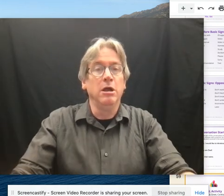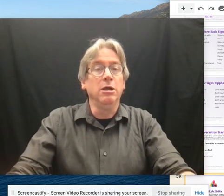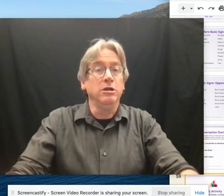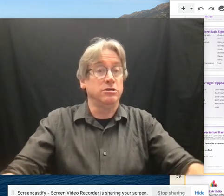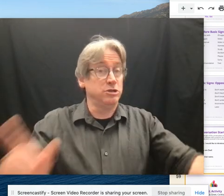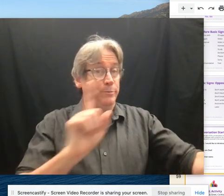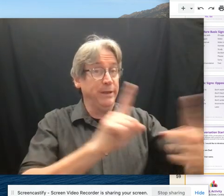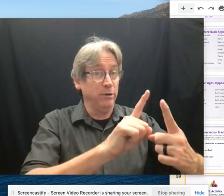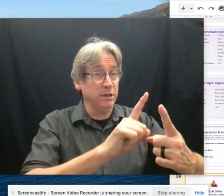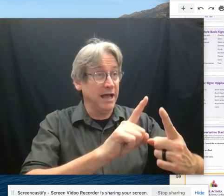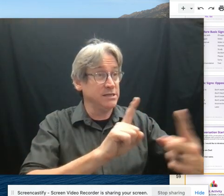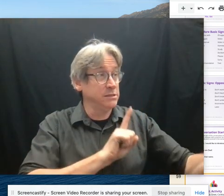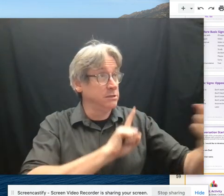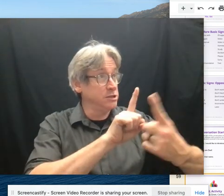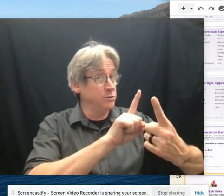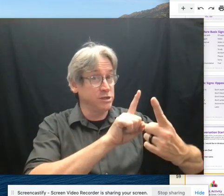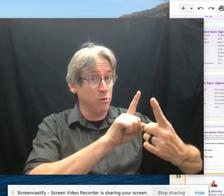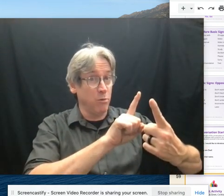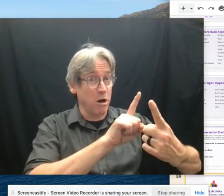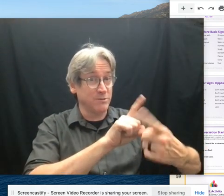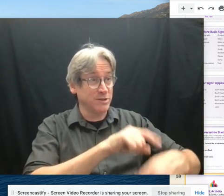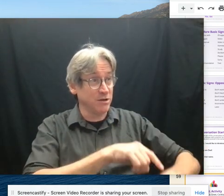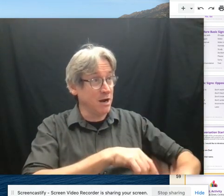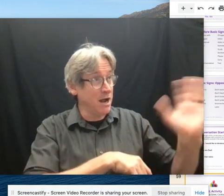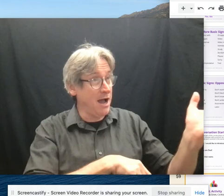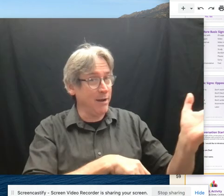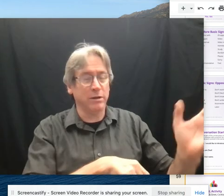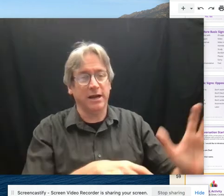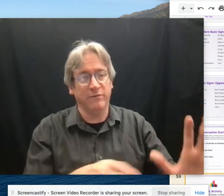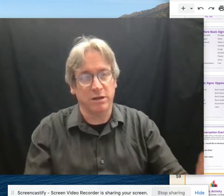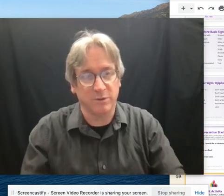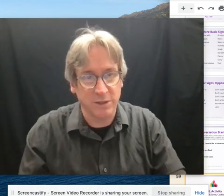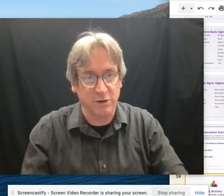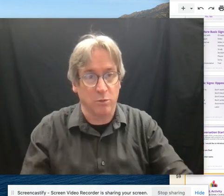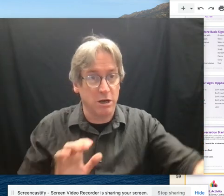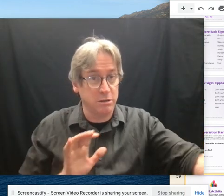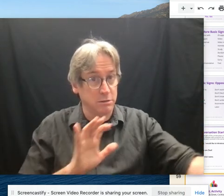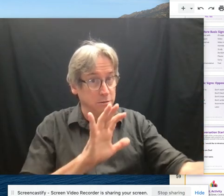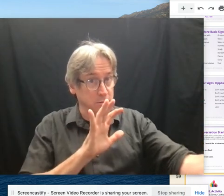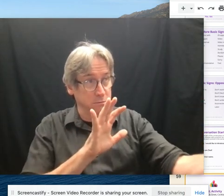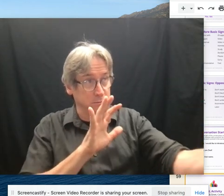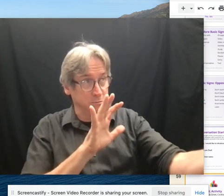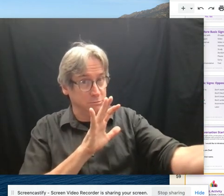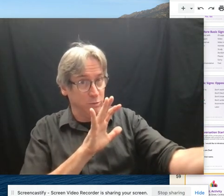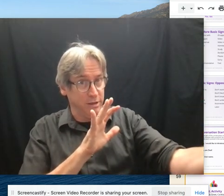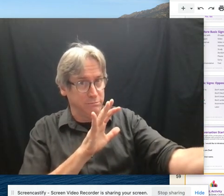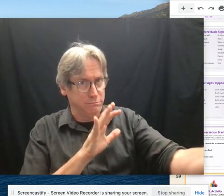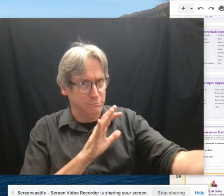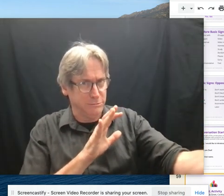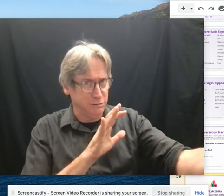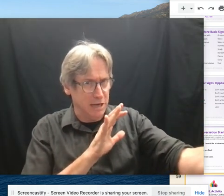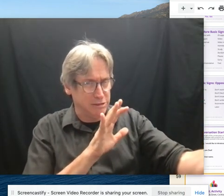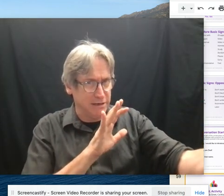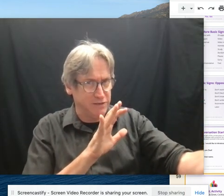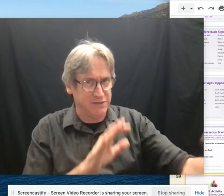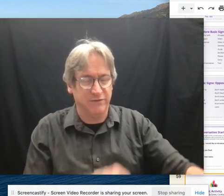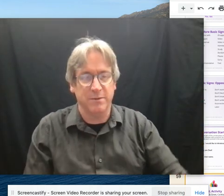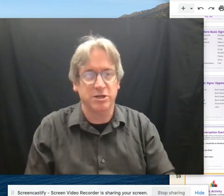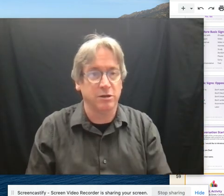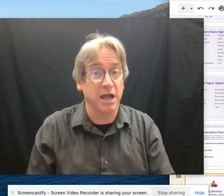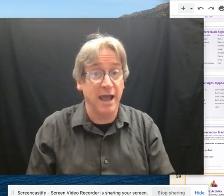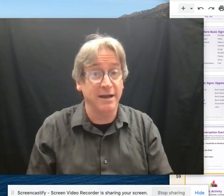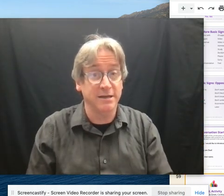where two people in class, students will walk up to each other, hi, well, not even walk up to each other, walk within outside of